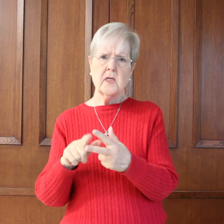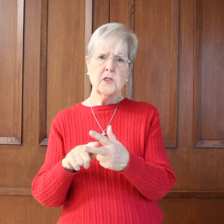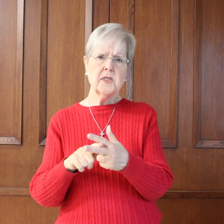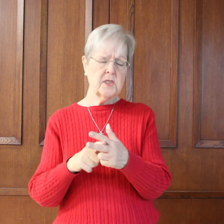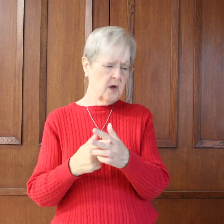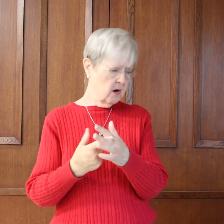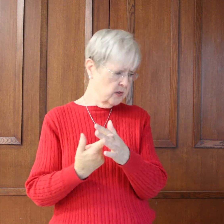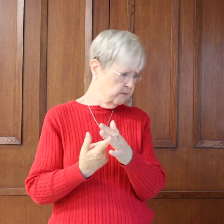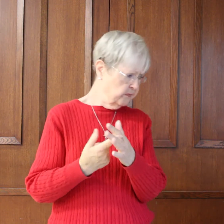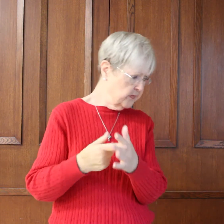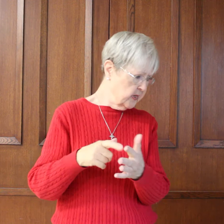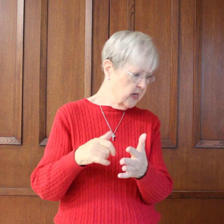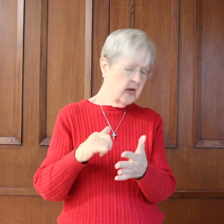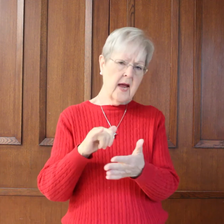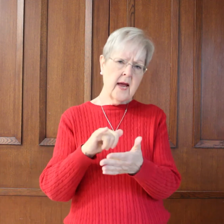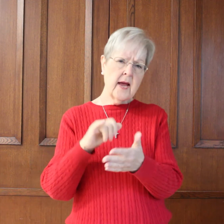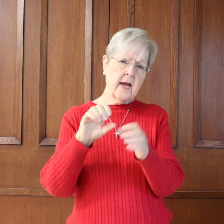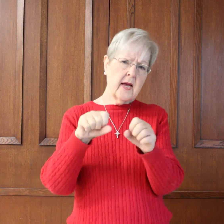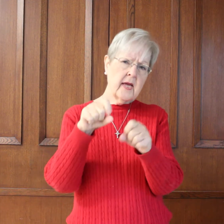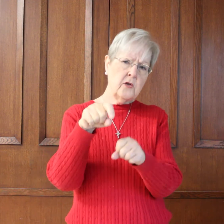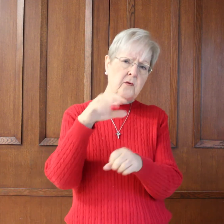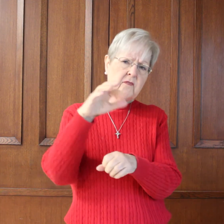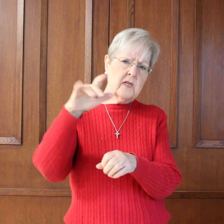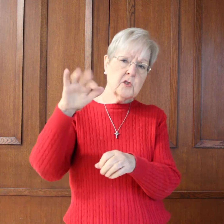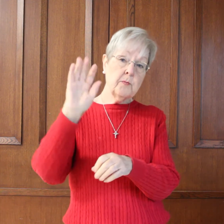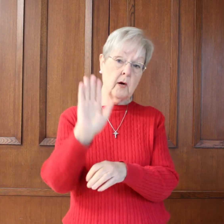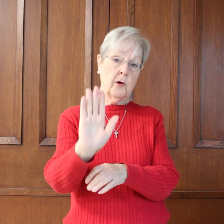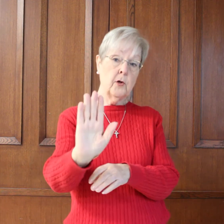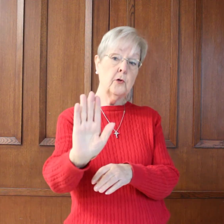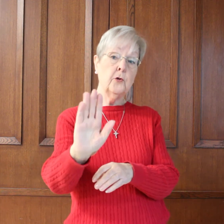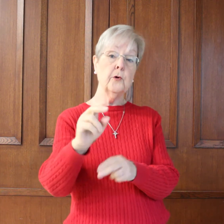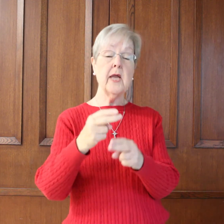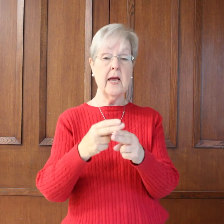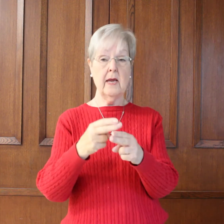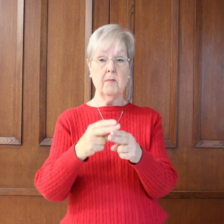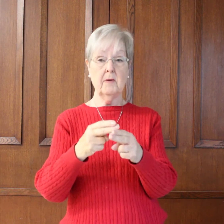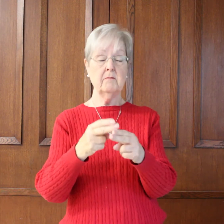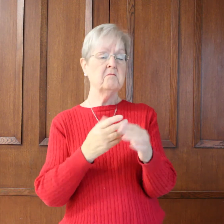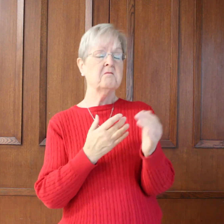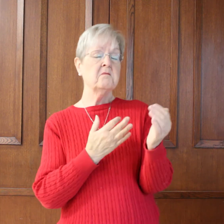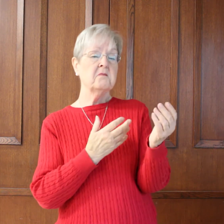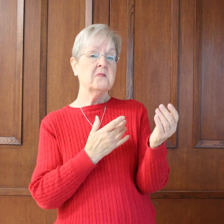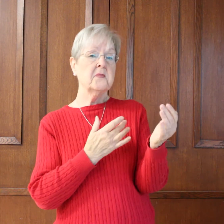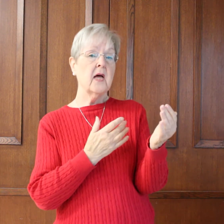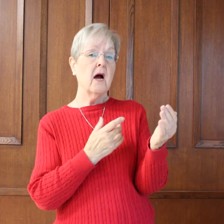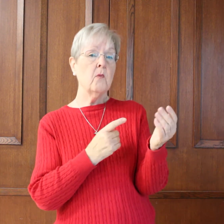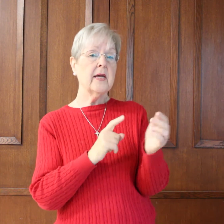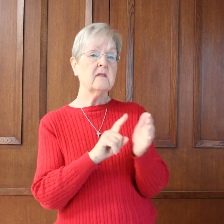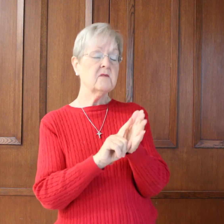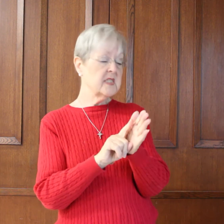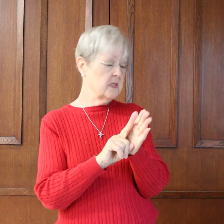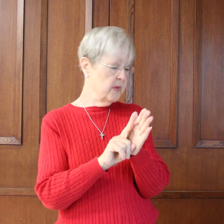To start, can you fingerspell your name? I'll wait just a